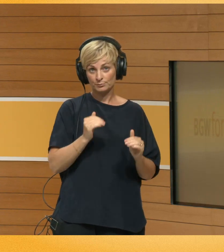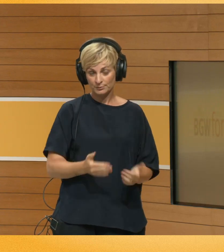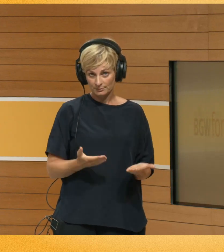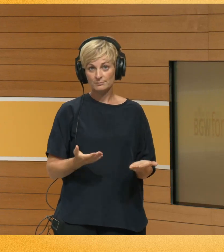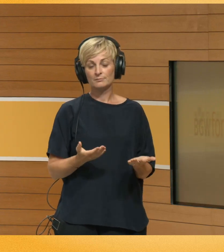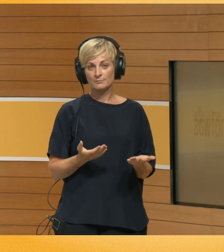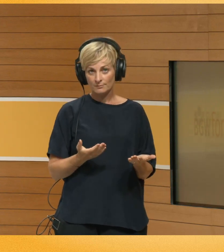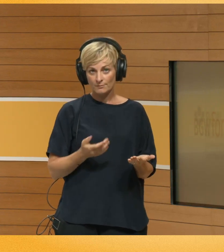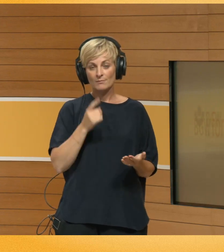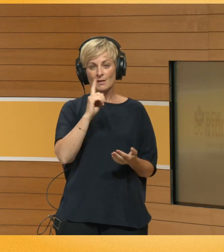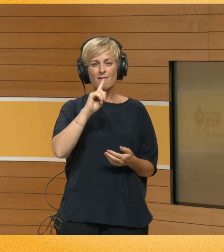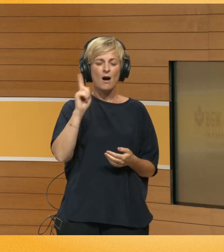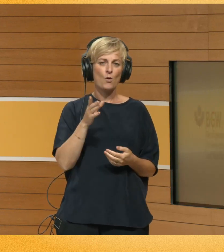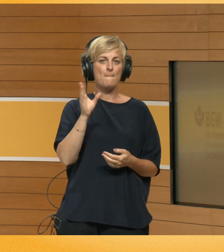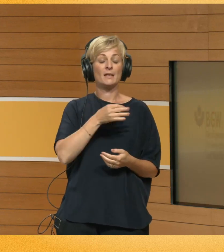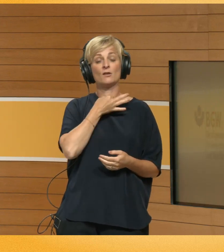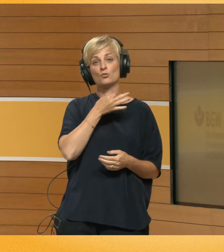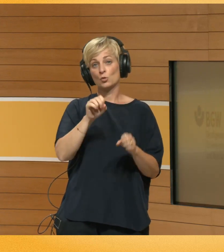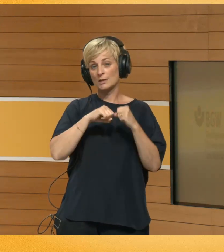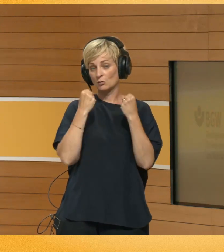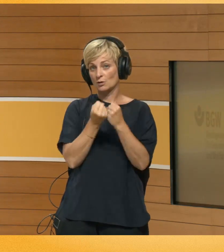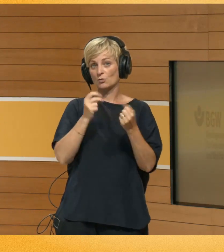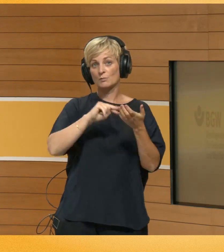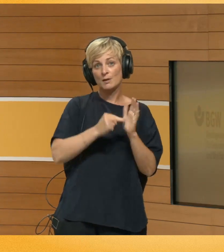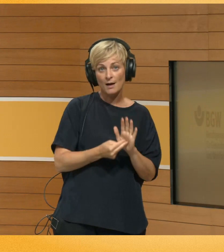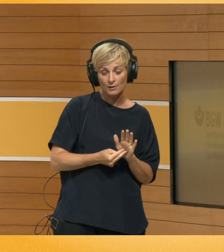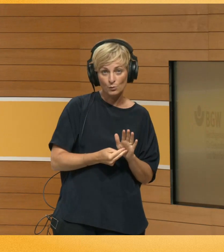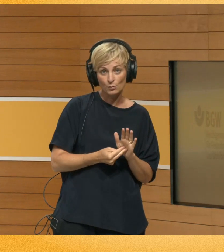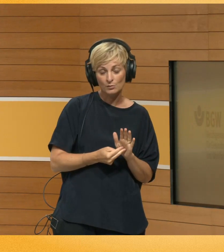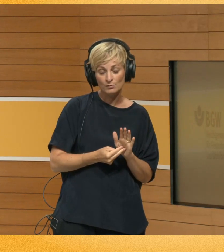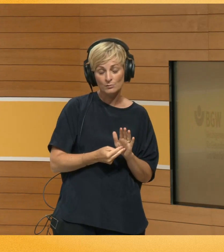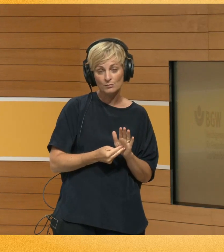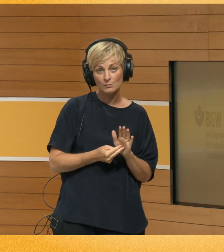especially in BCP designs, which is also very important.